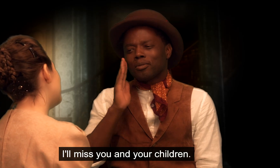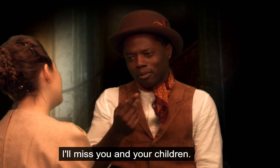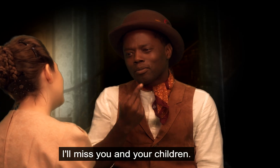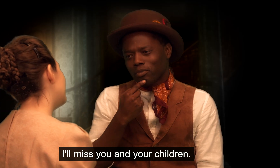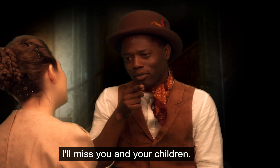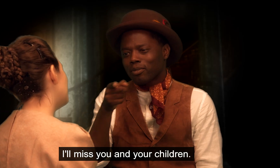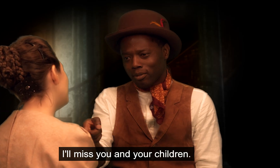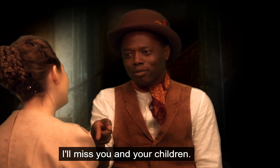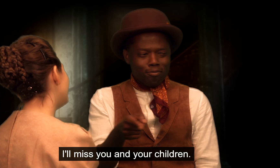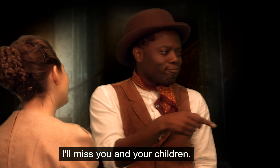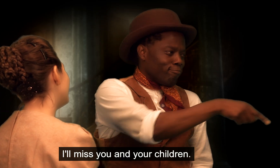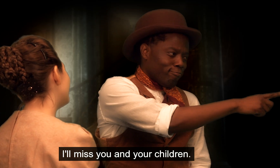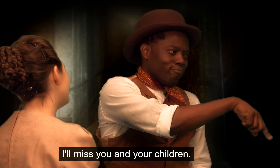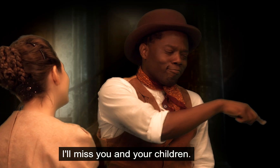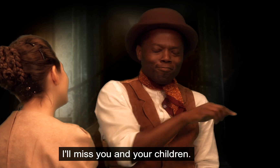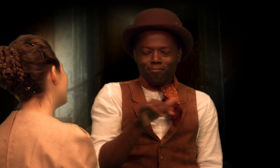I'll miss you and your children.